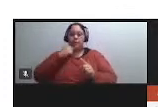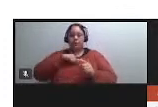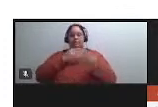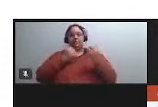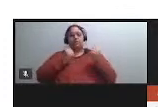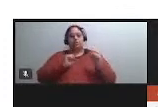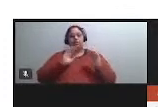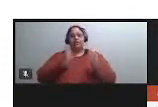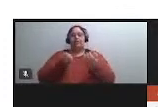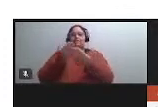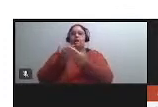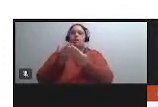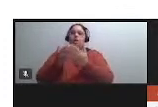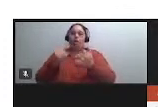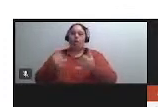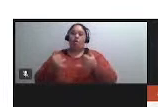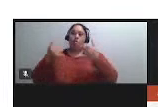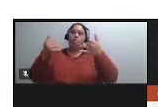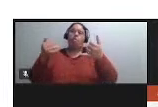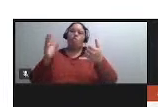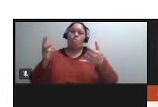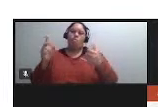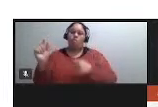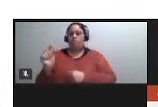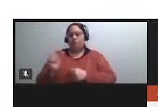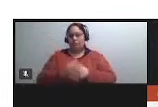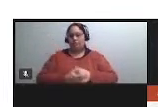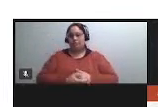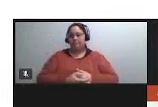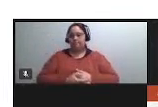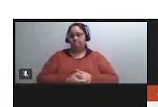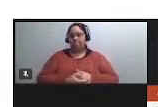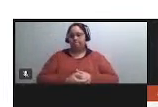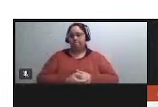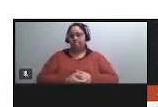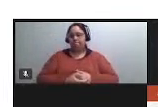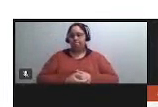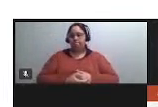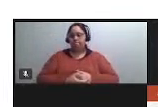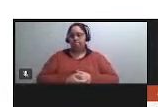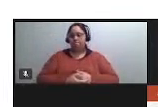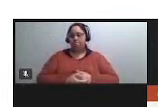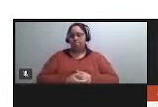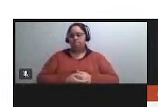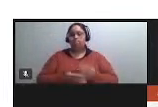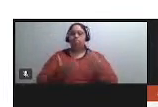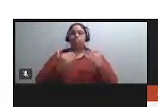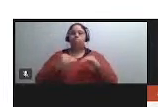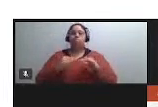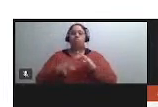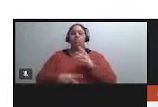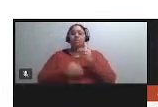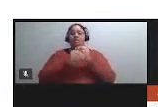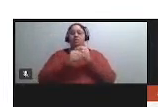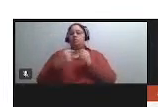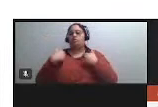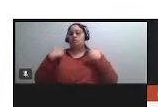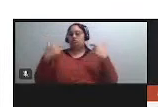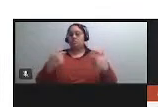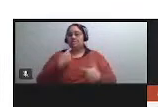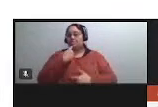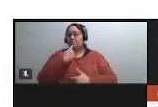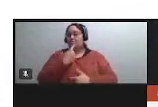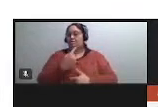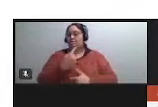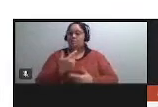tender to be awarded shortly. Just to add on to what the Secretary mentioned